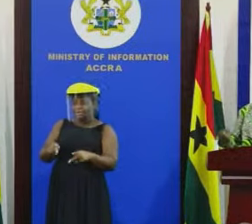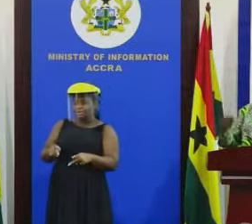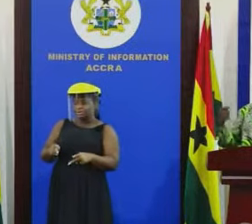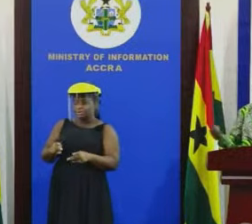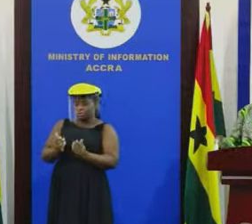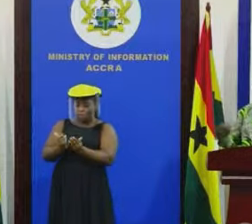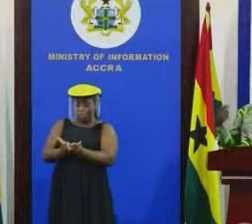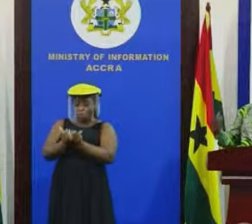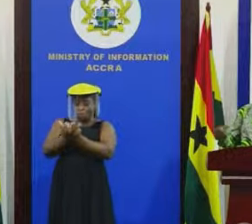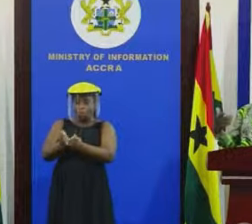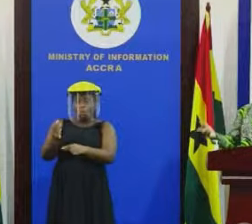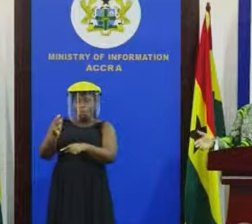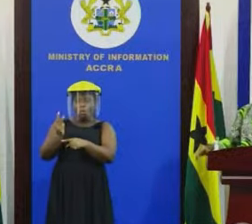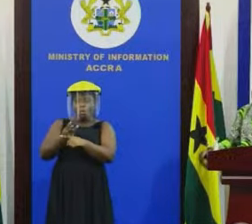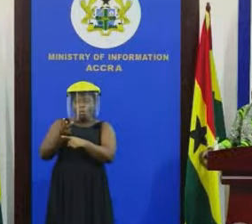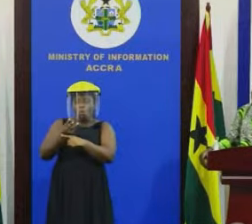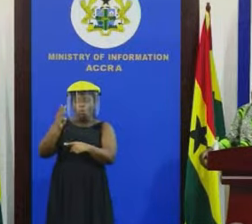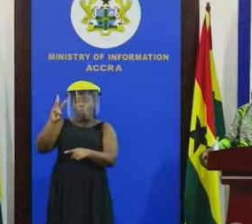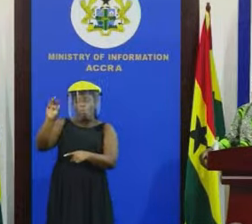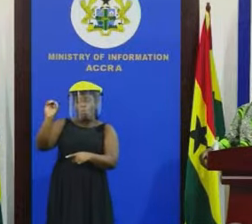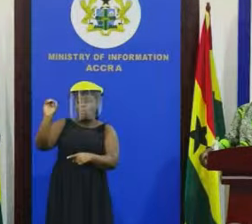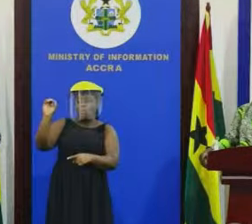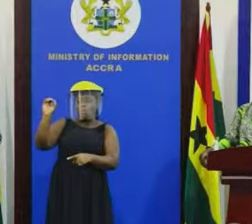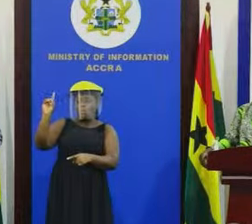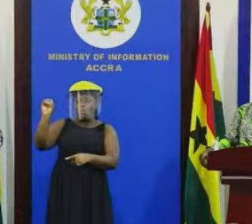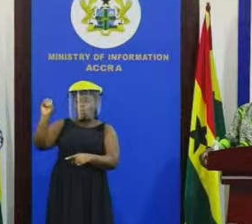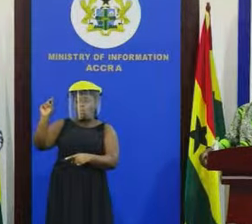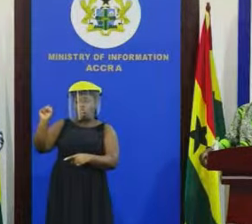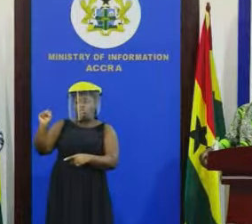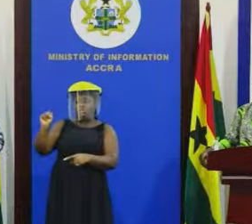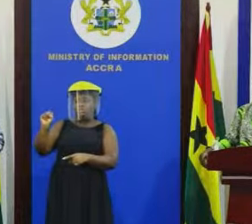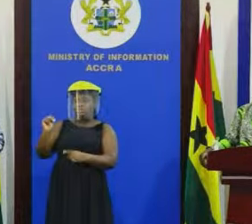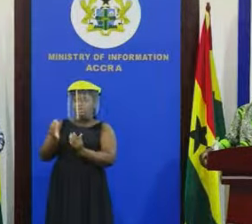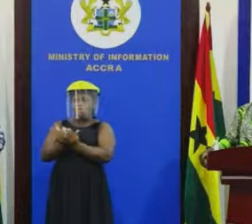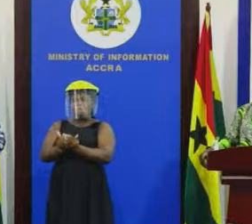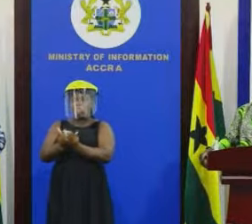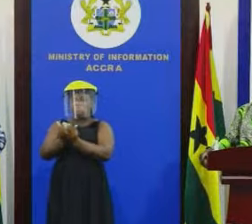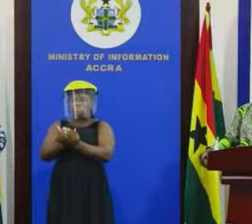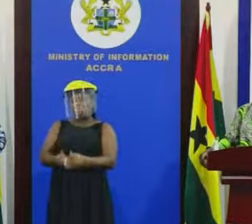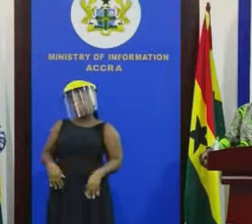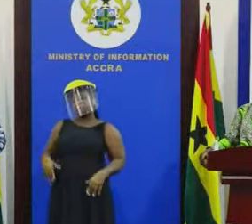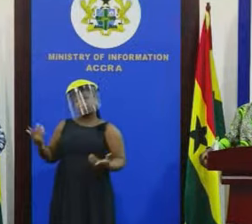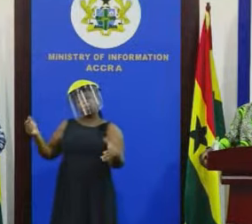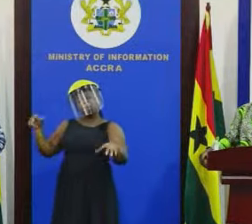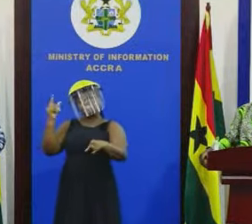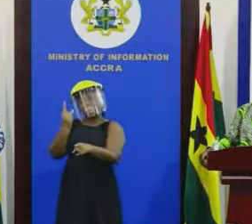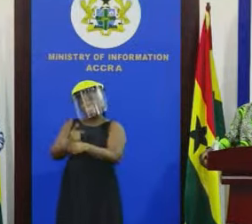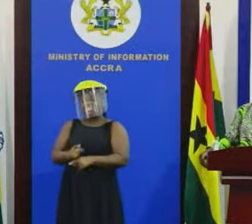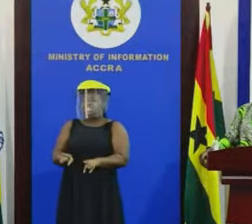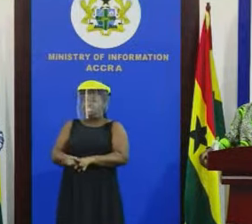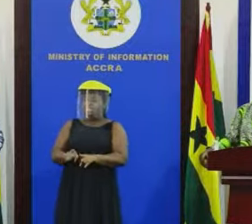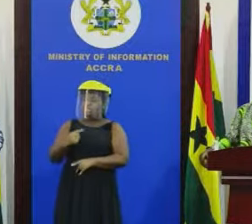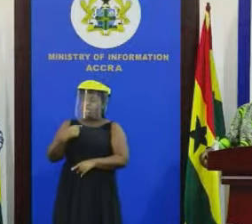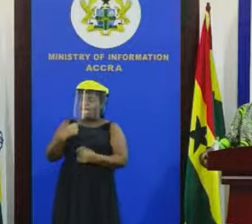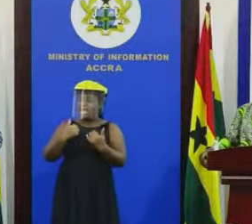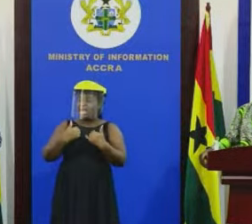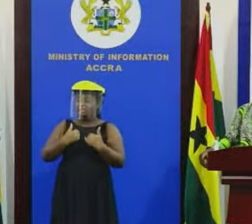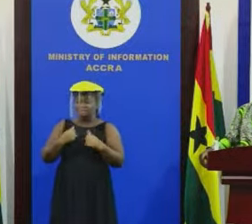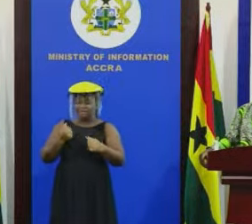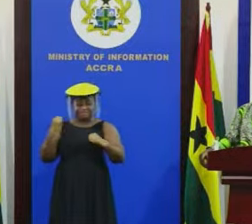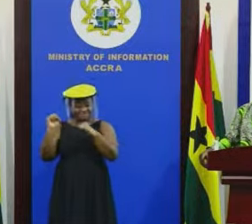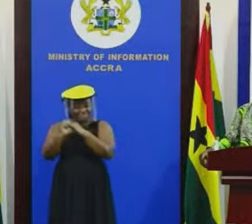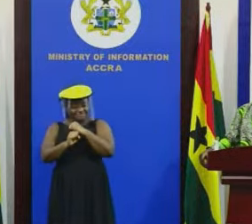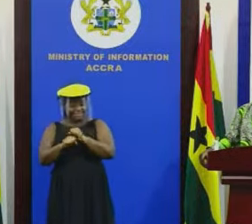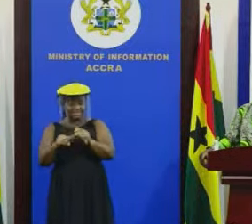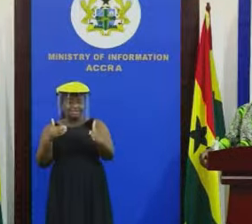of a wooden boat being used for illegal bunkering? Yes, my brother, just as we have in the fights against Galamsey